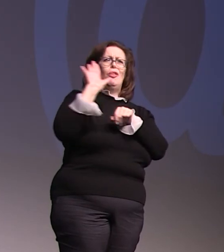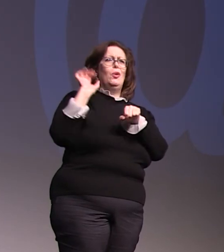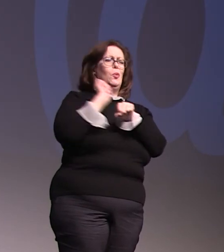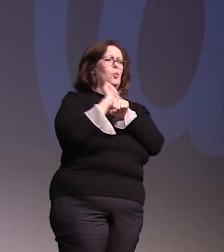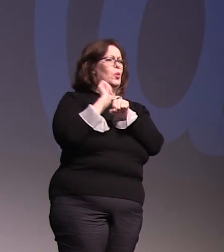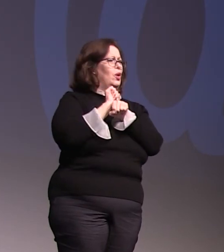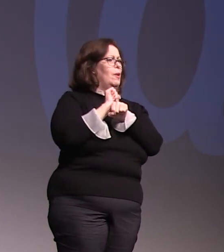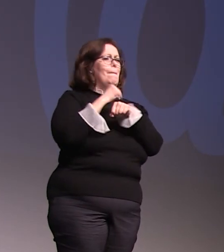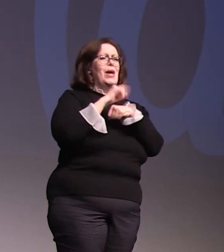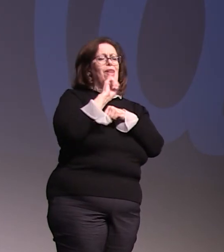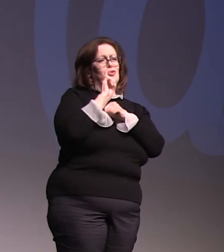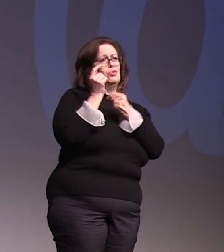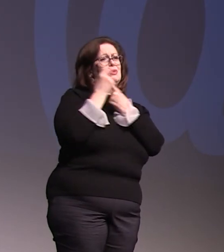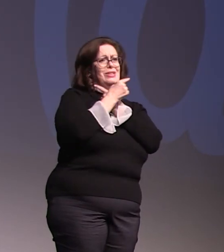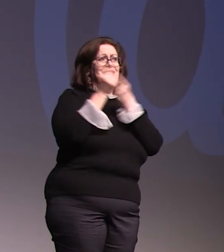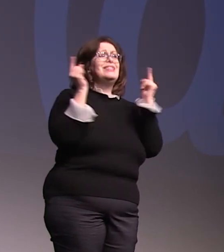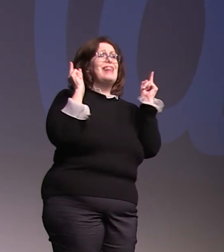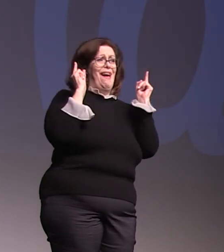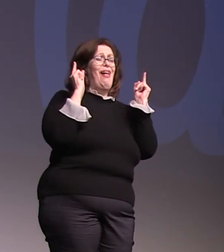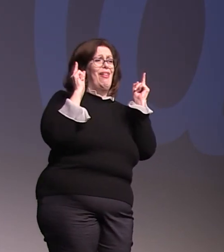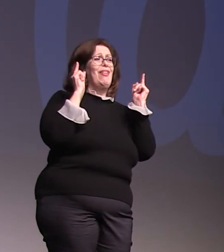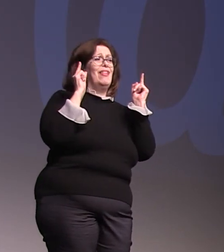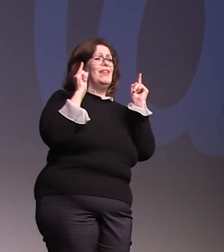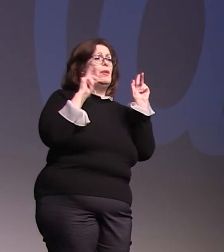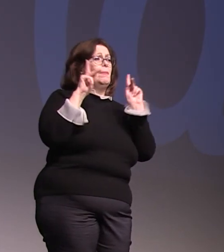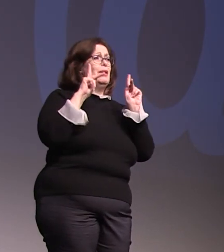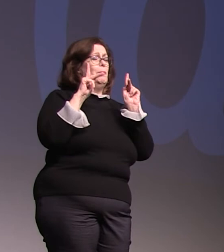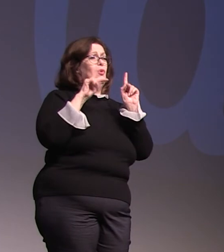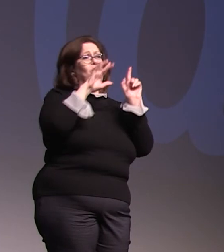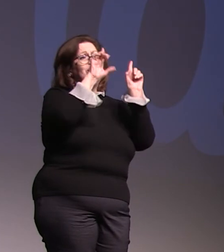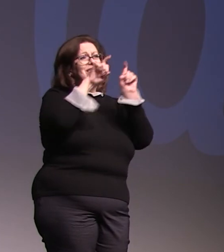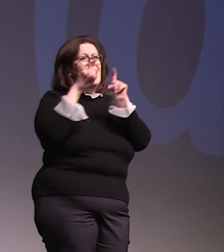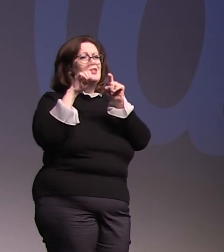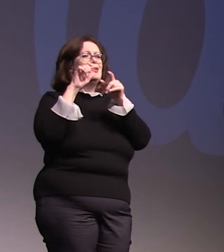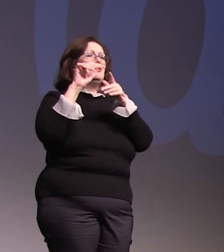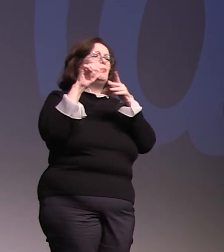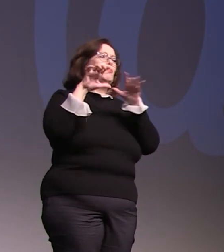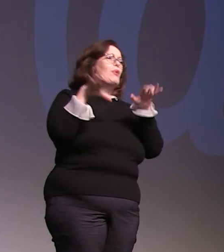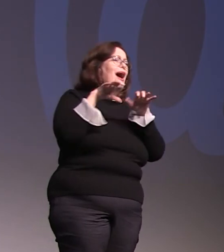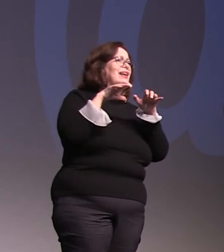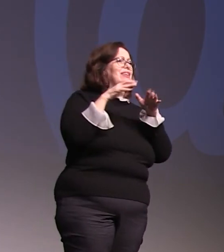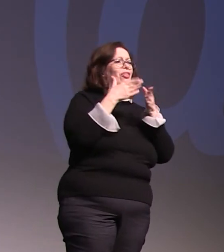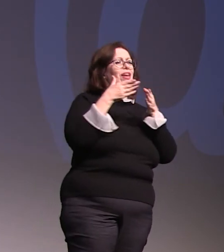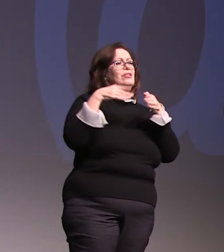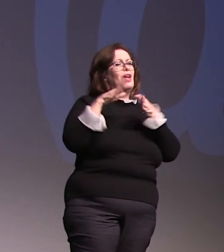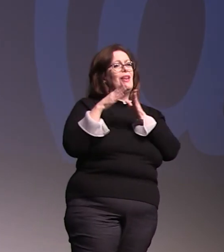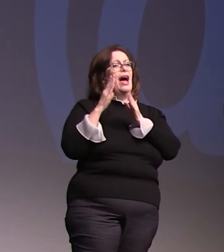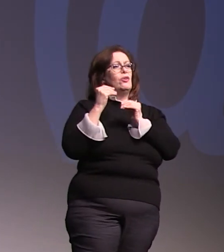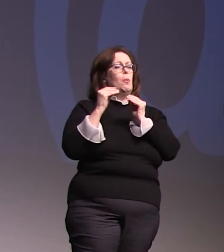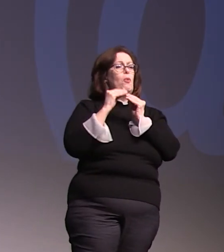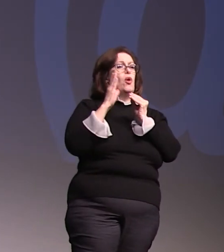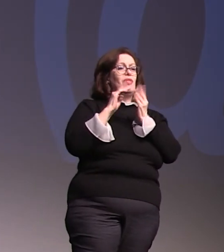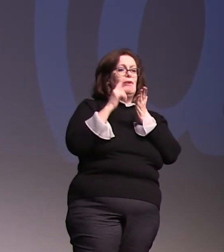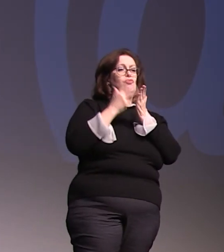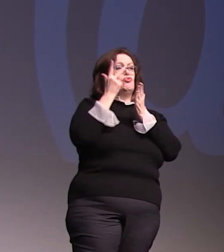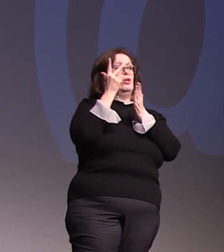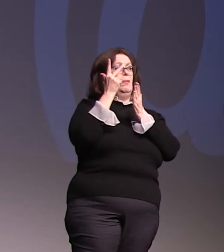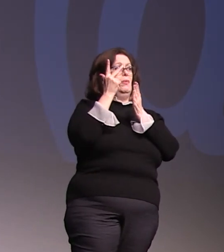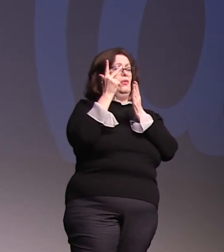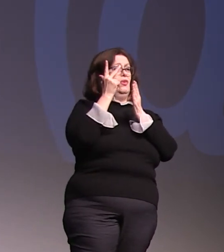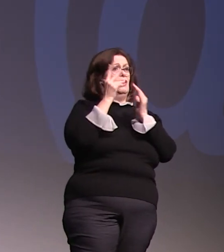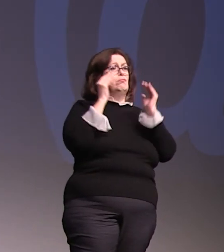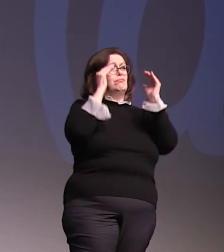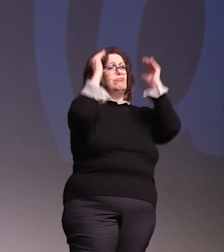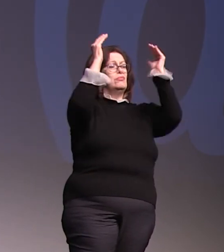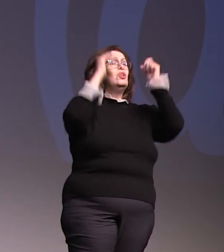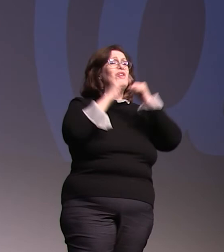that we are able to tell those stories and make sure when we see those best practices, the things that are allowing us to more than triple work-based learning, to make sure